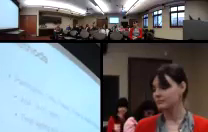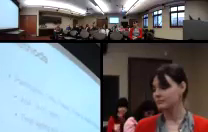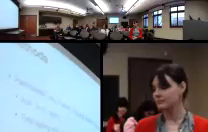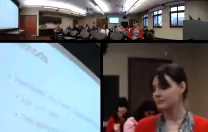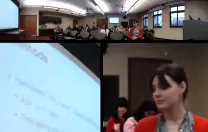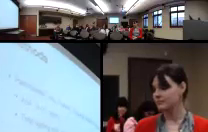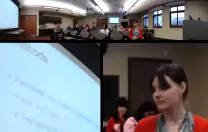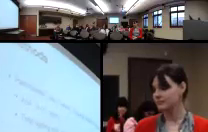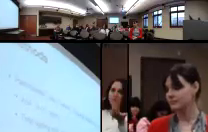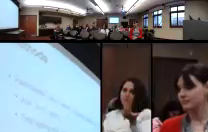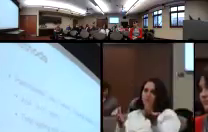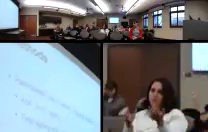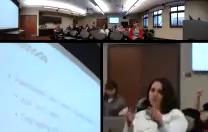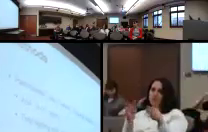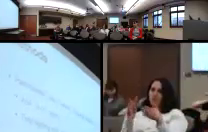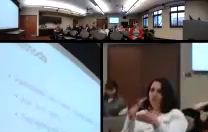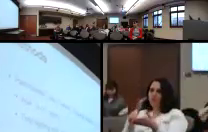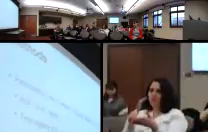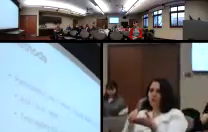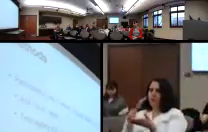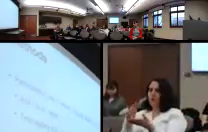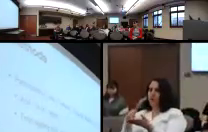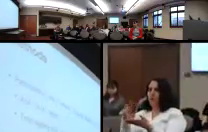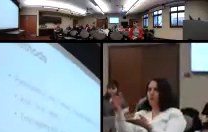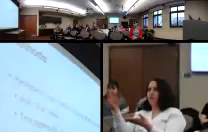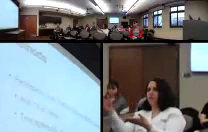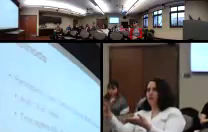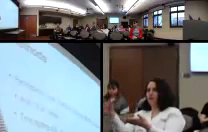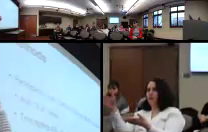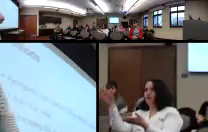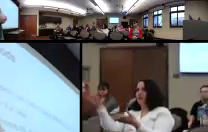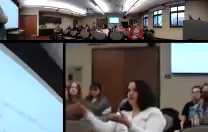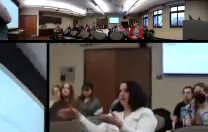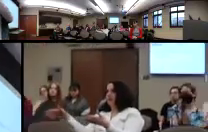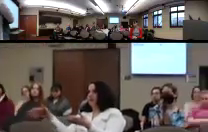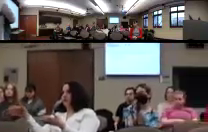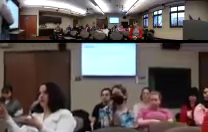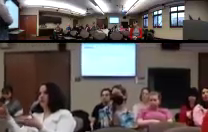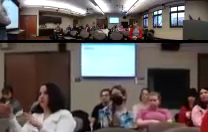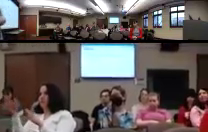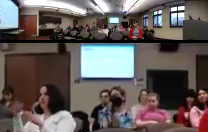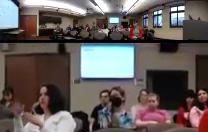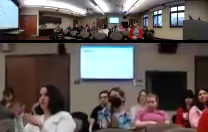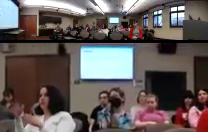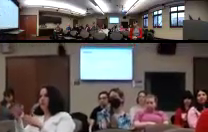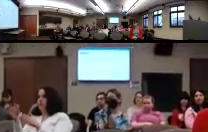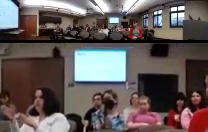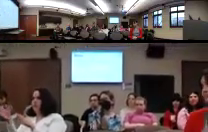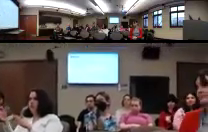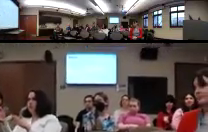language was whatever their native language is and then lost their hearing and learned sighting at a later age. Do